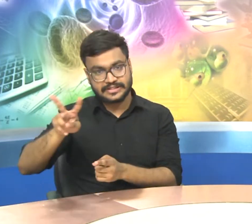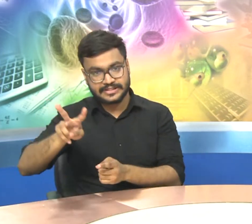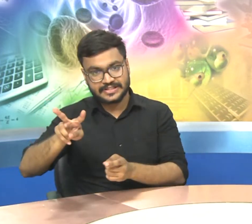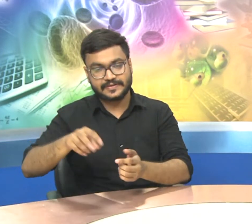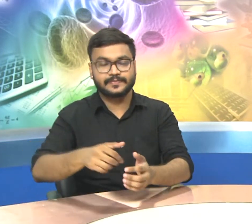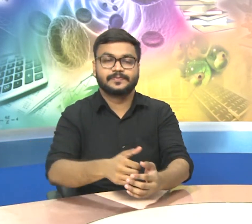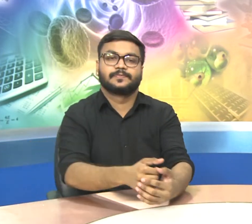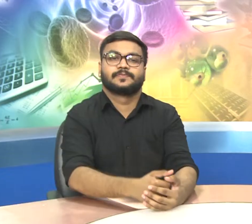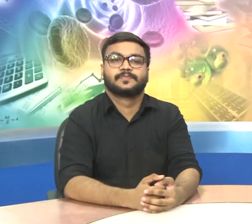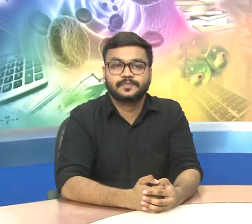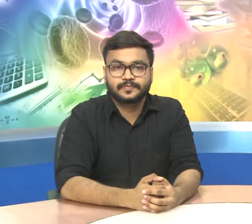which includes